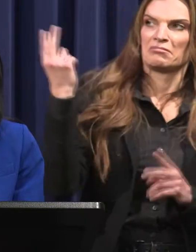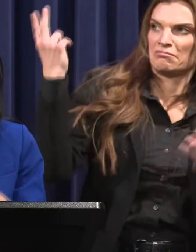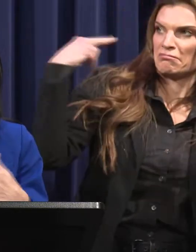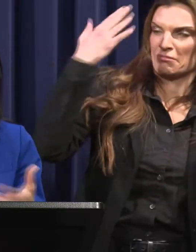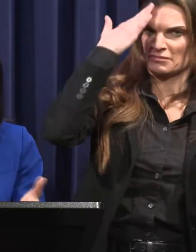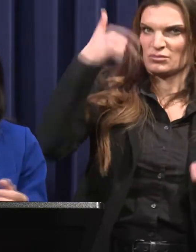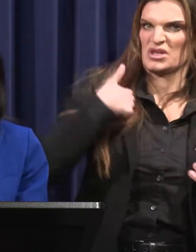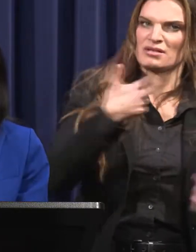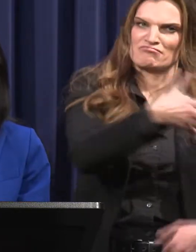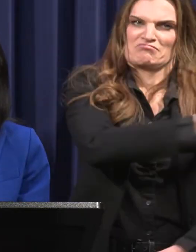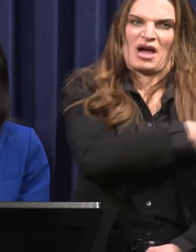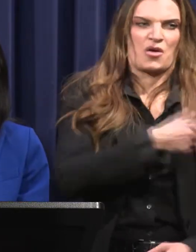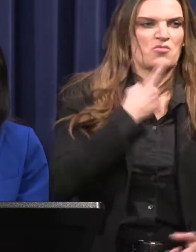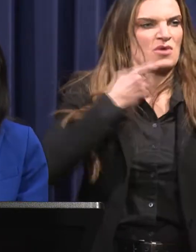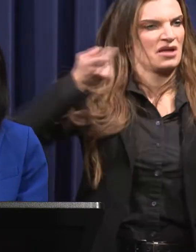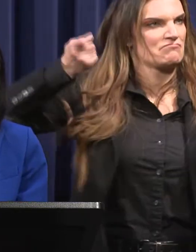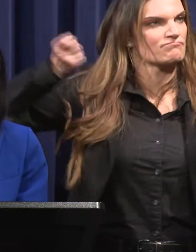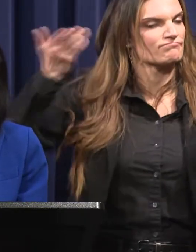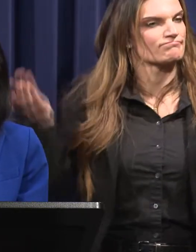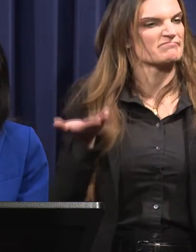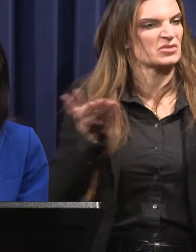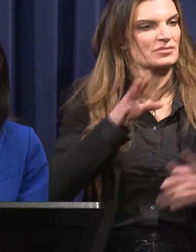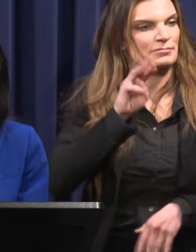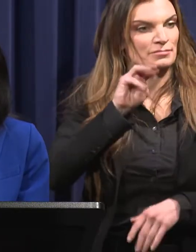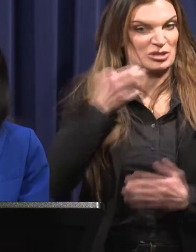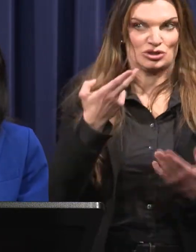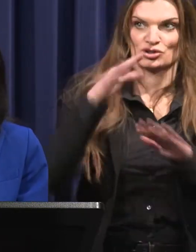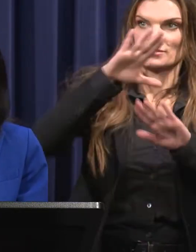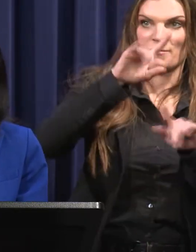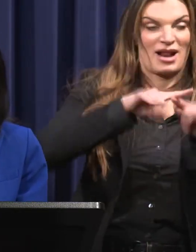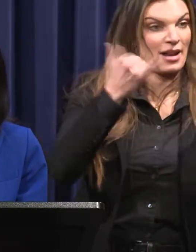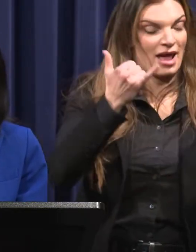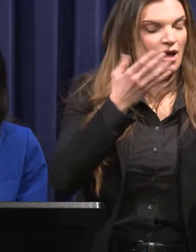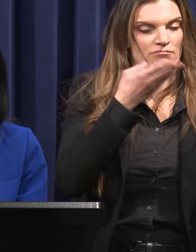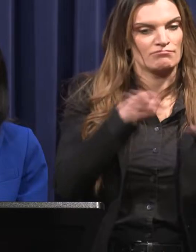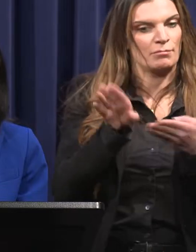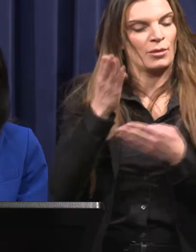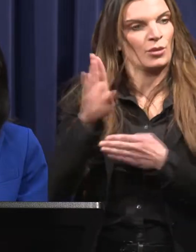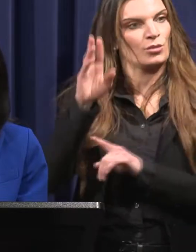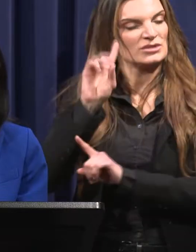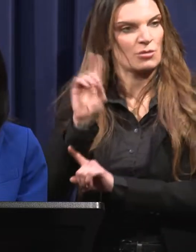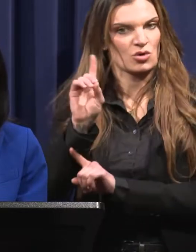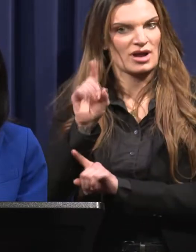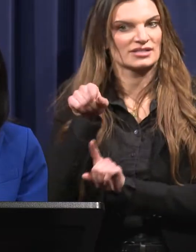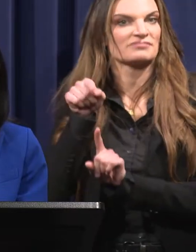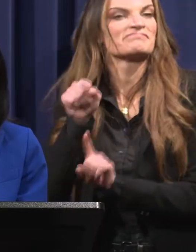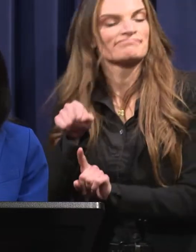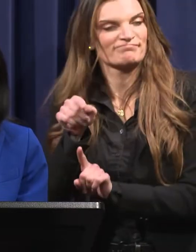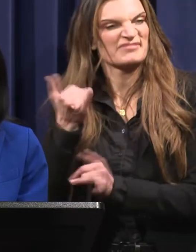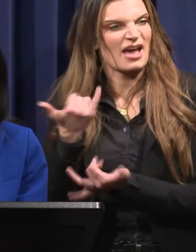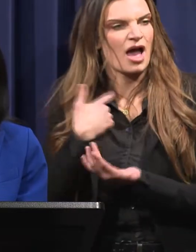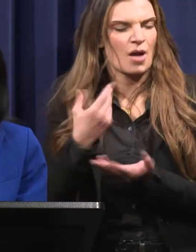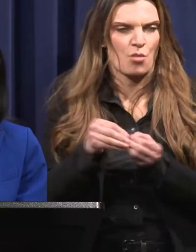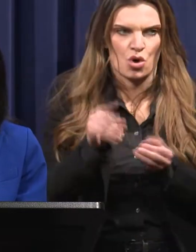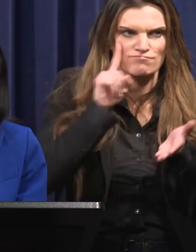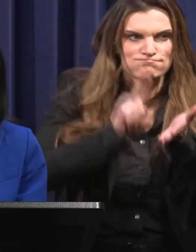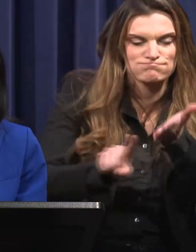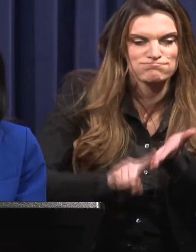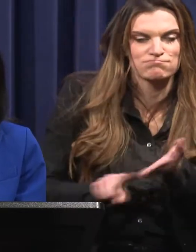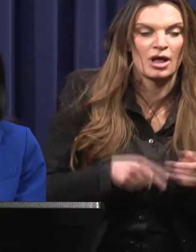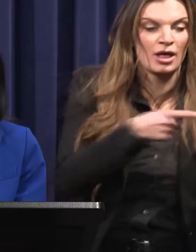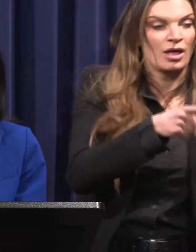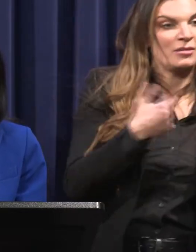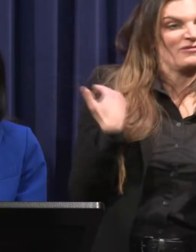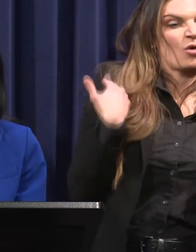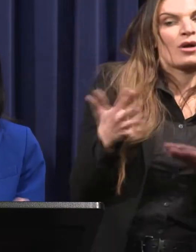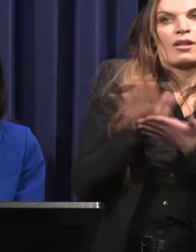But now that the Democrats are in that position, what I would say is, you know, wait a few years. I mean, if we don't change